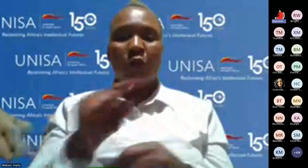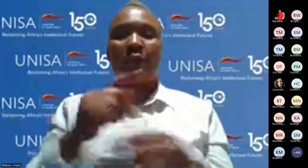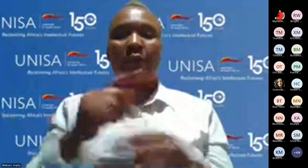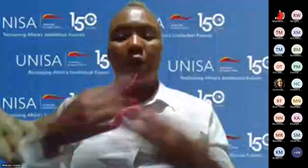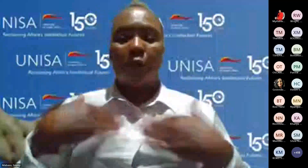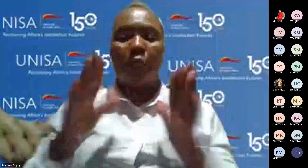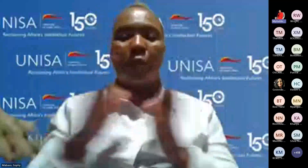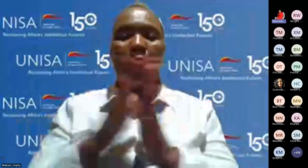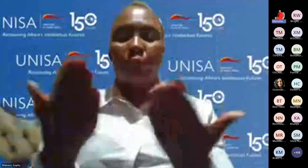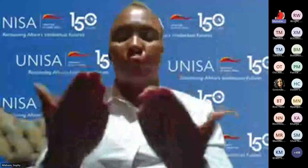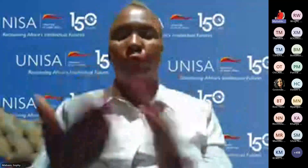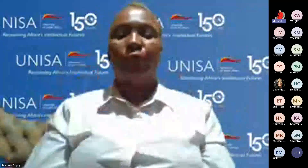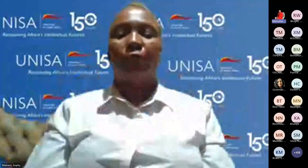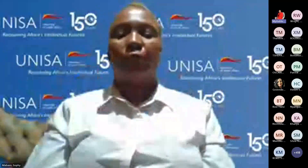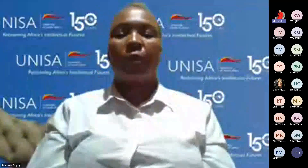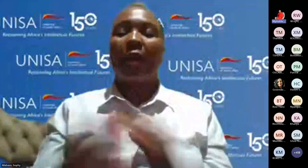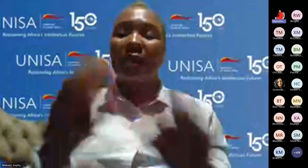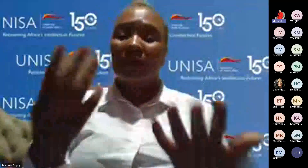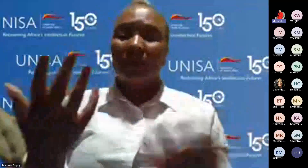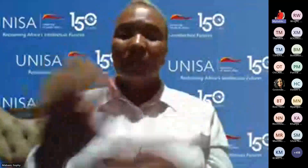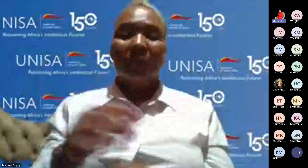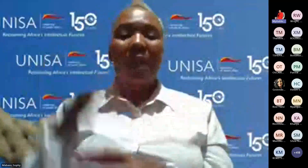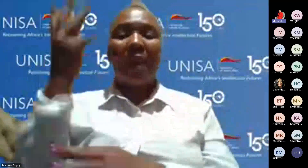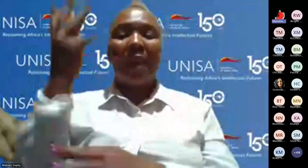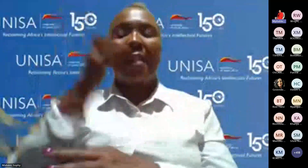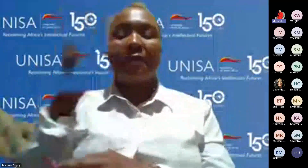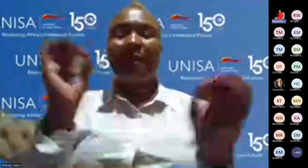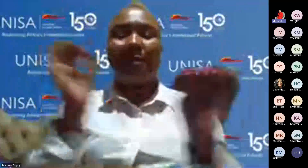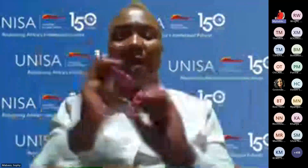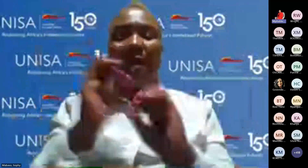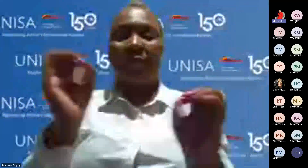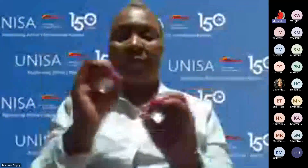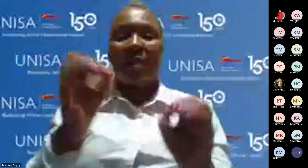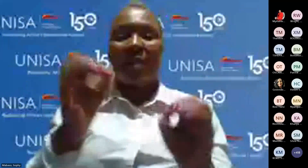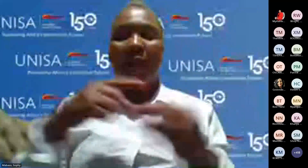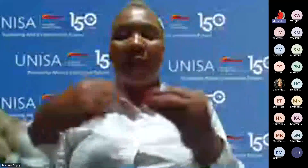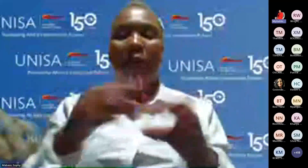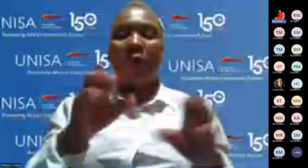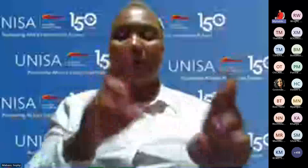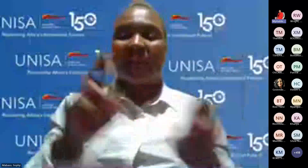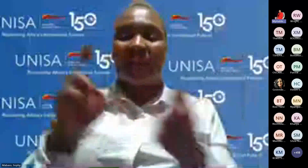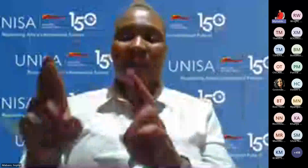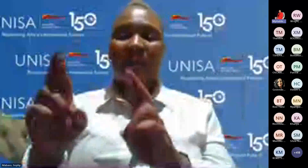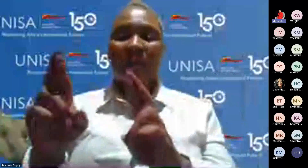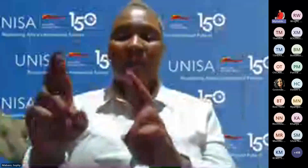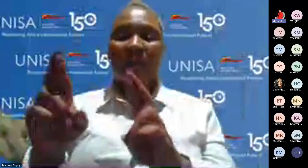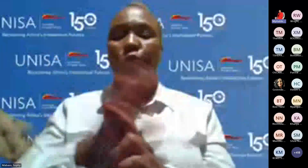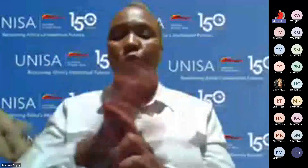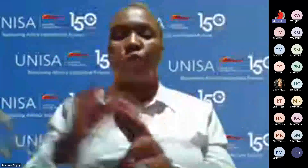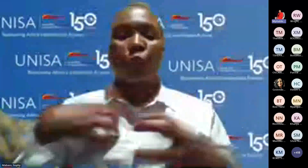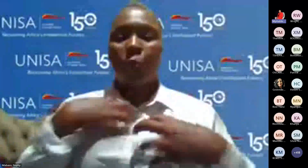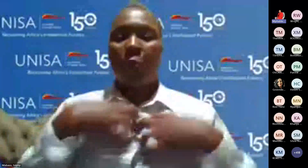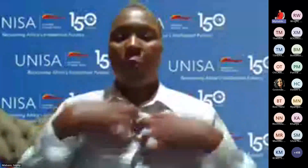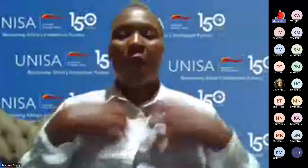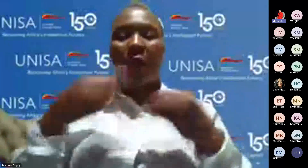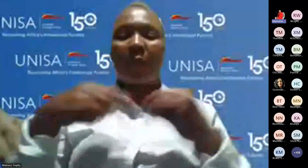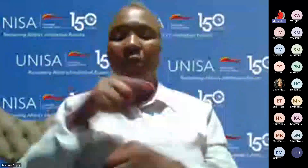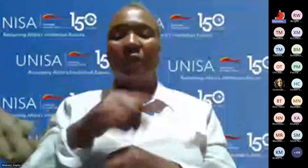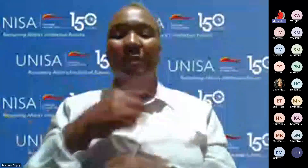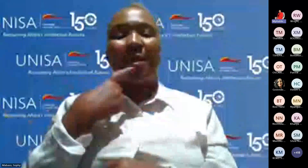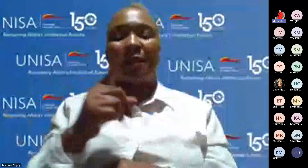book. But if the lecturer said nothing about referencing, also don't worry about it. Just answer